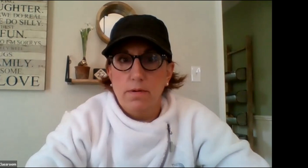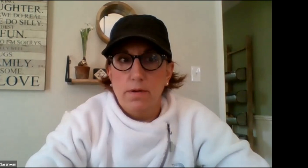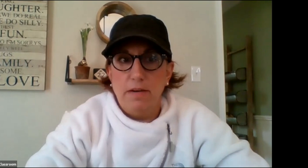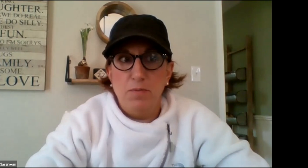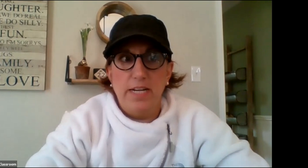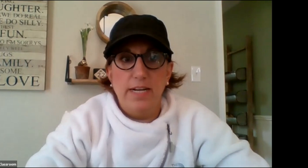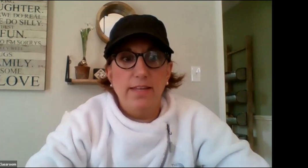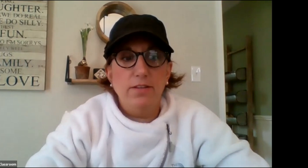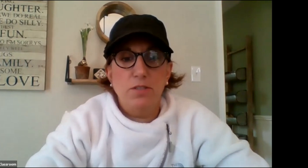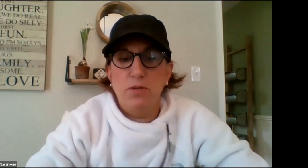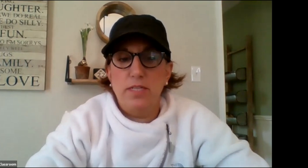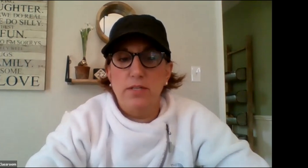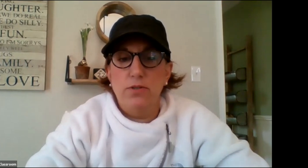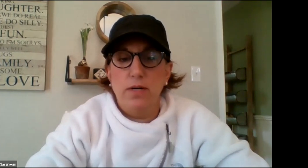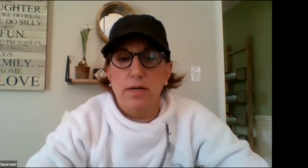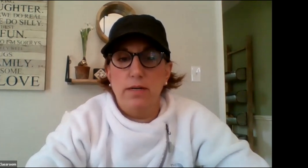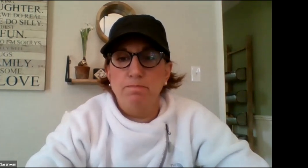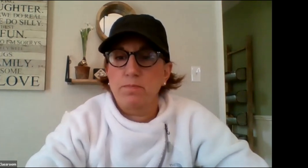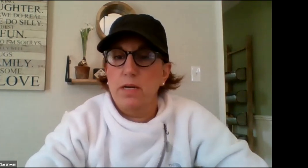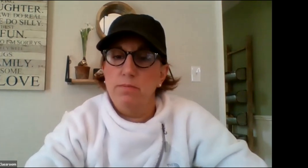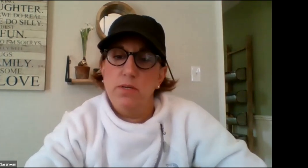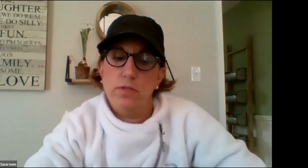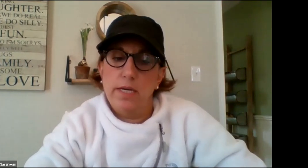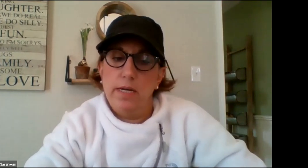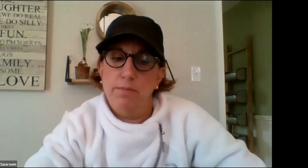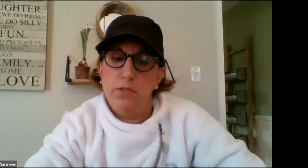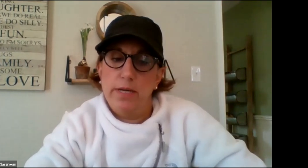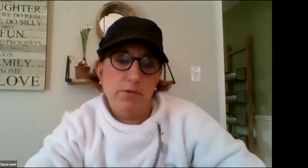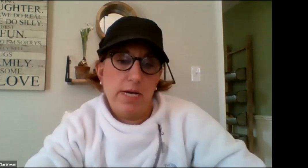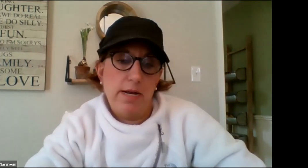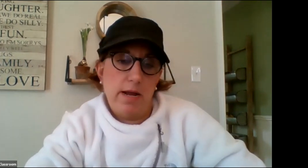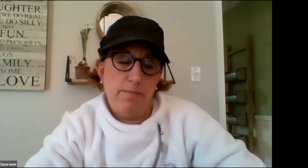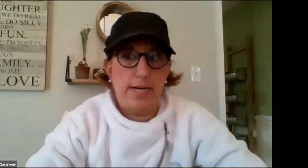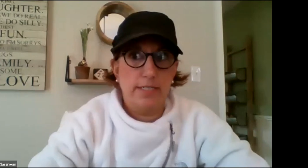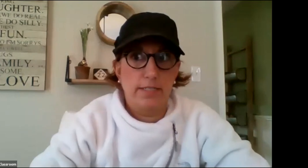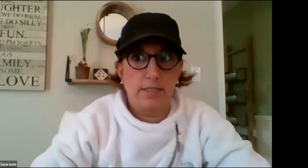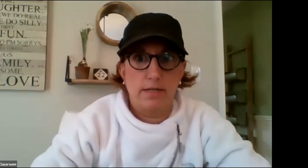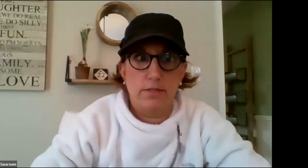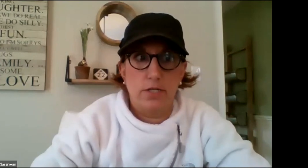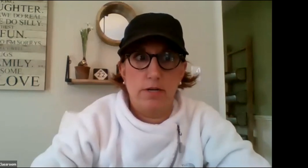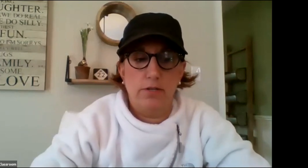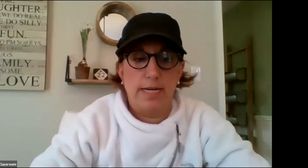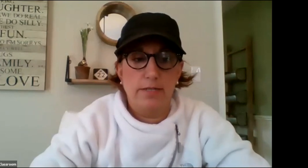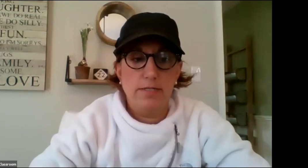Hi, everybody. I think you're supposed to unmute and put your cameras on and practice sharing your